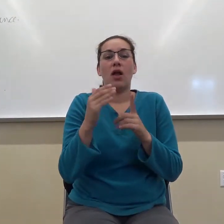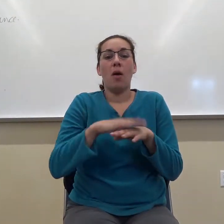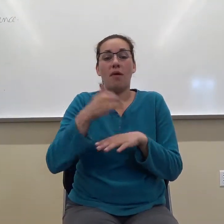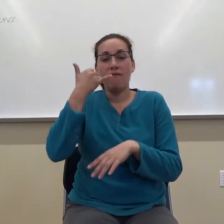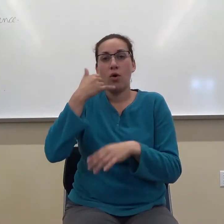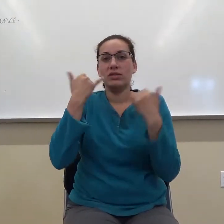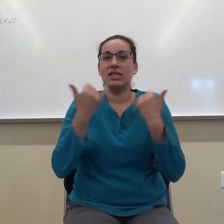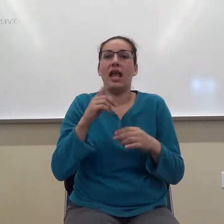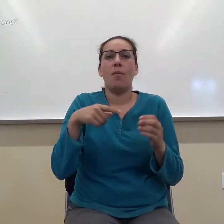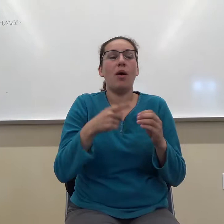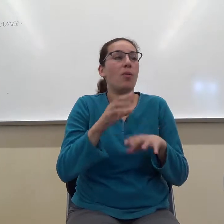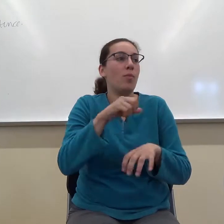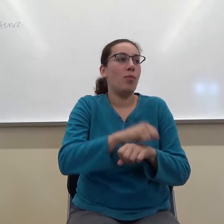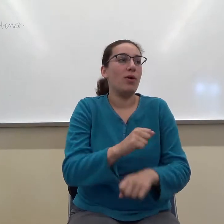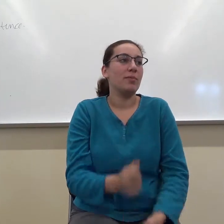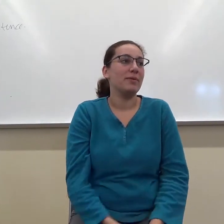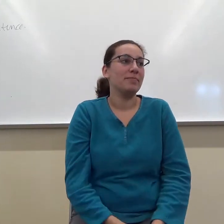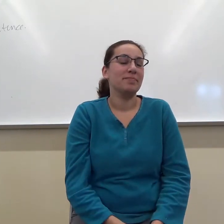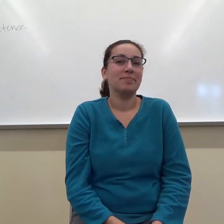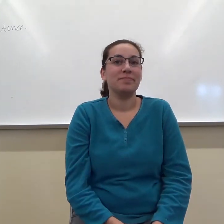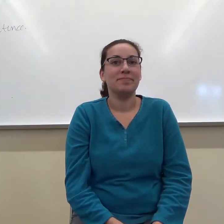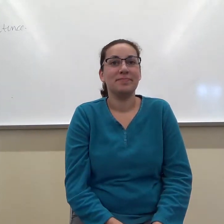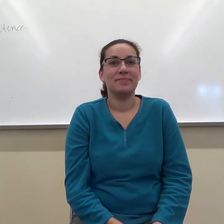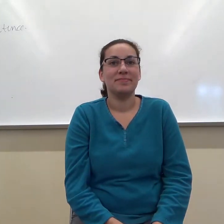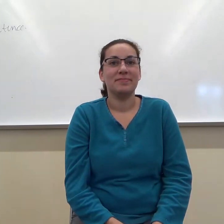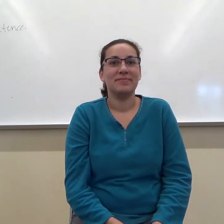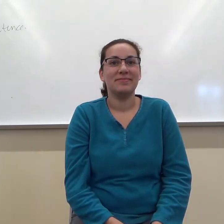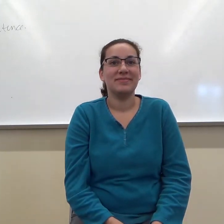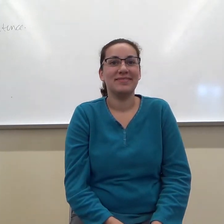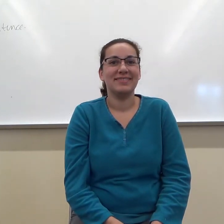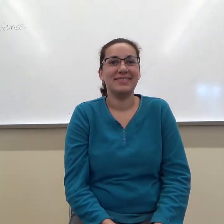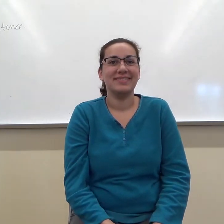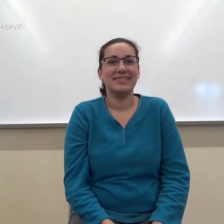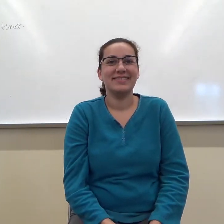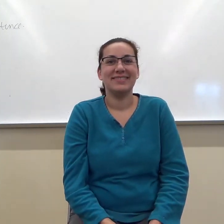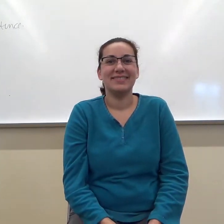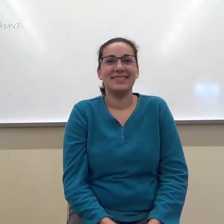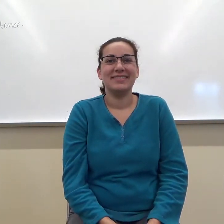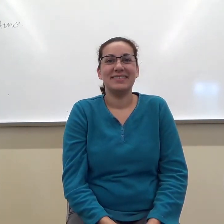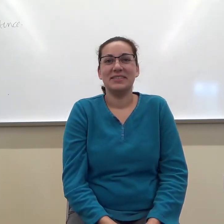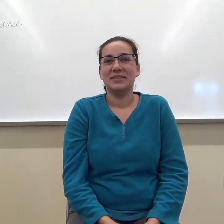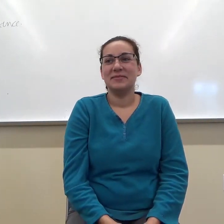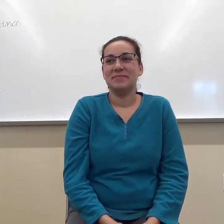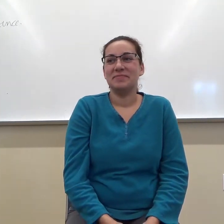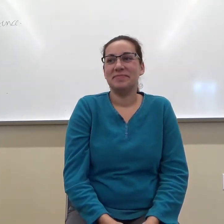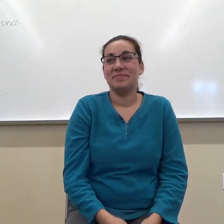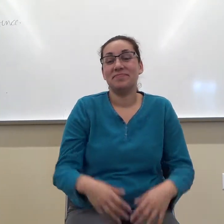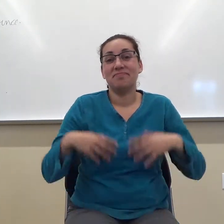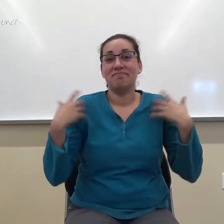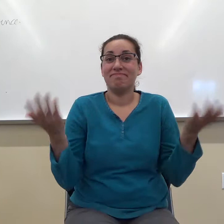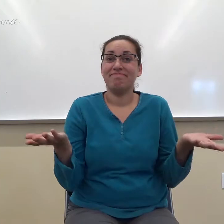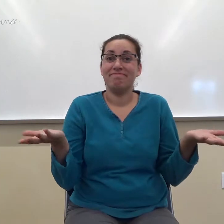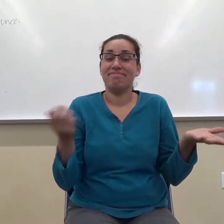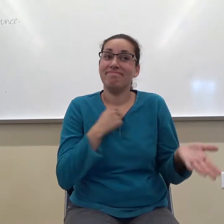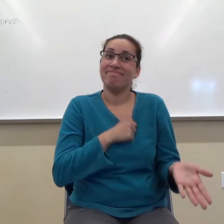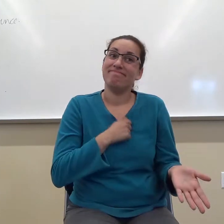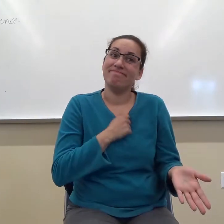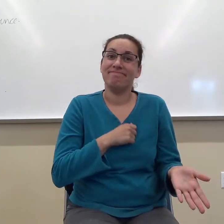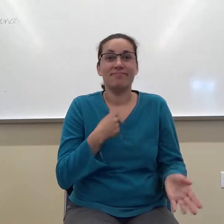And as I say, keep saying, this is your book chapter. Chapter 4 of your book. Like I say, it wants